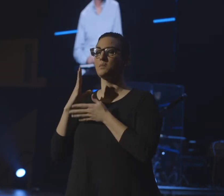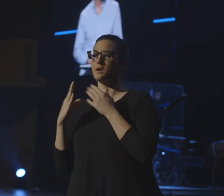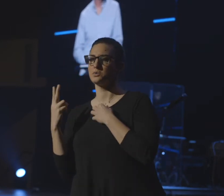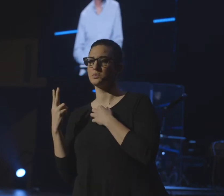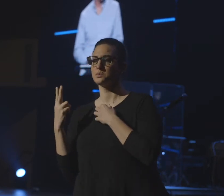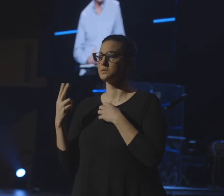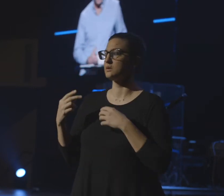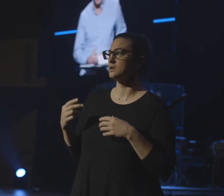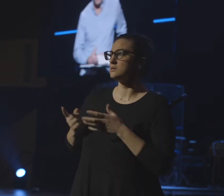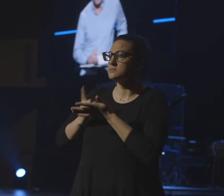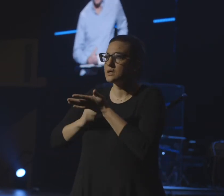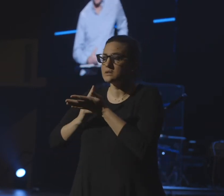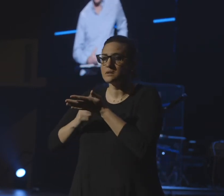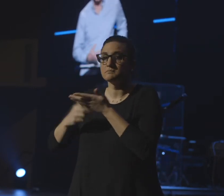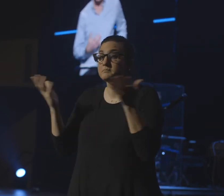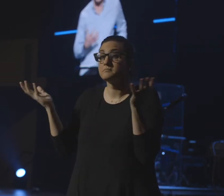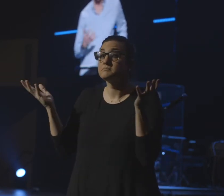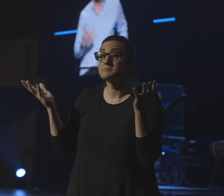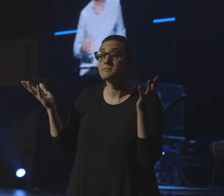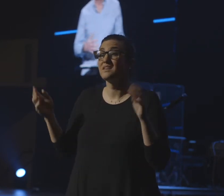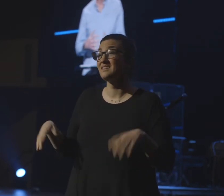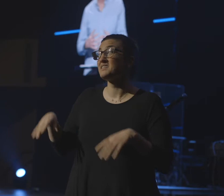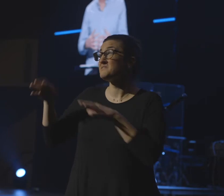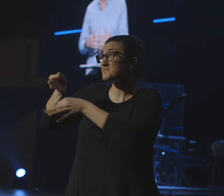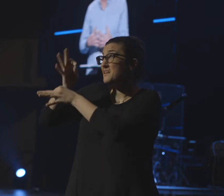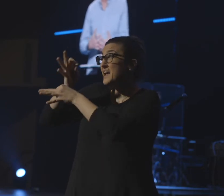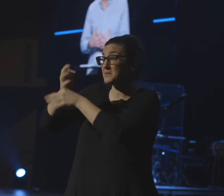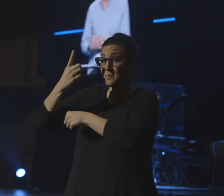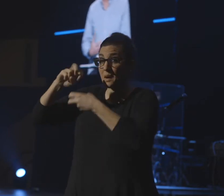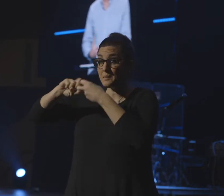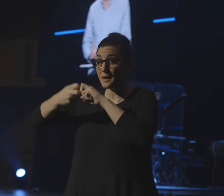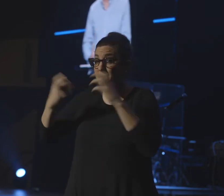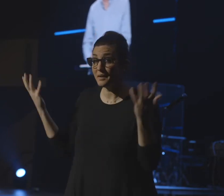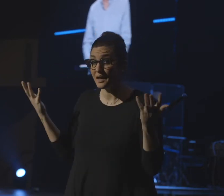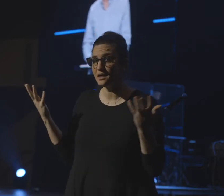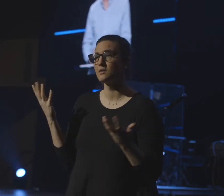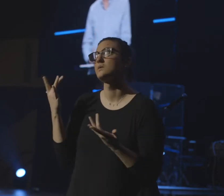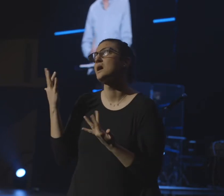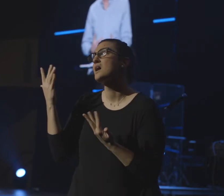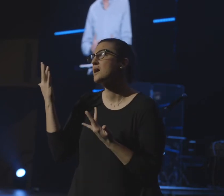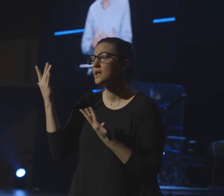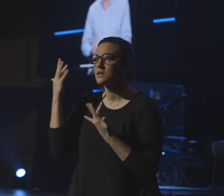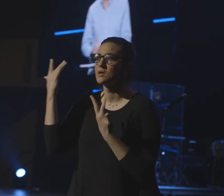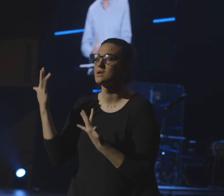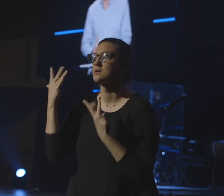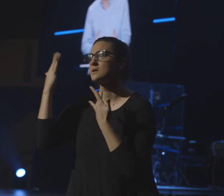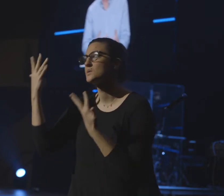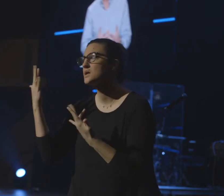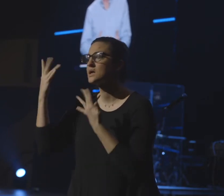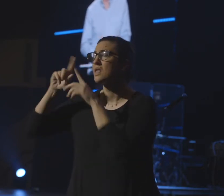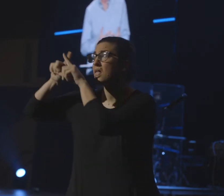in this series, that faith, or one of the great problems of faith, is waiting on God. One of the great